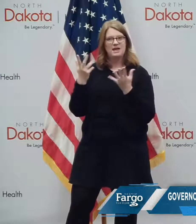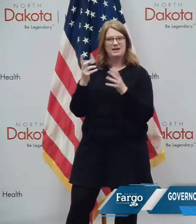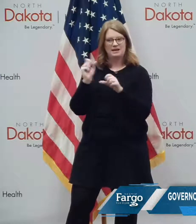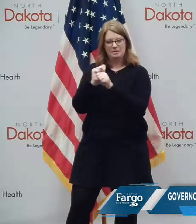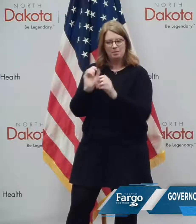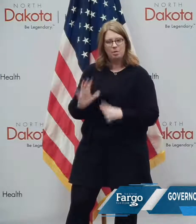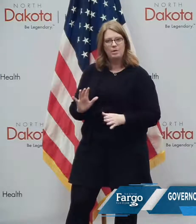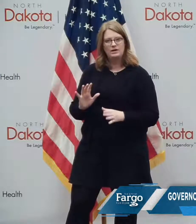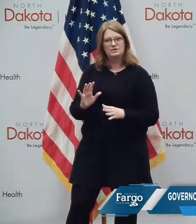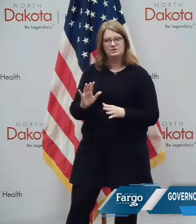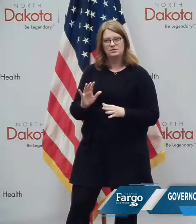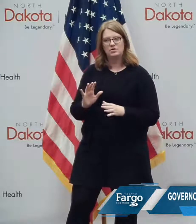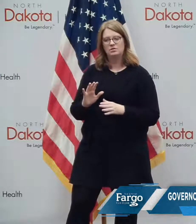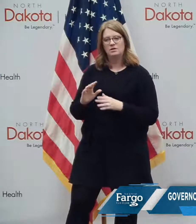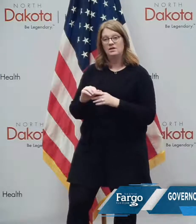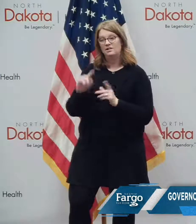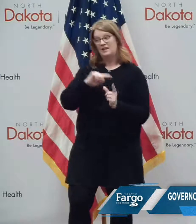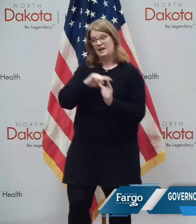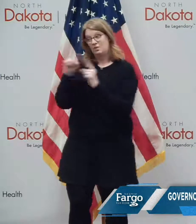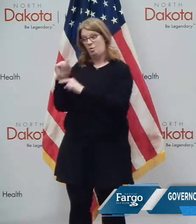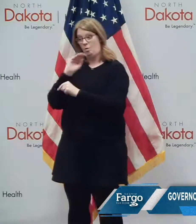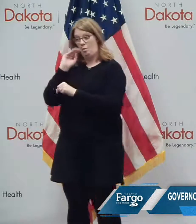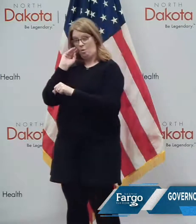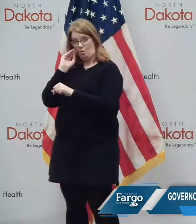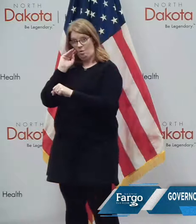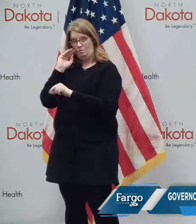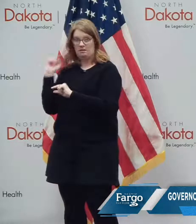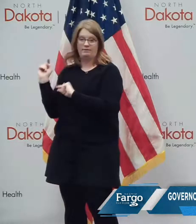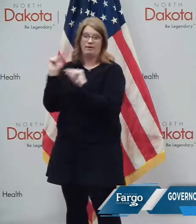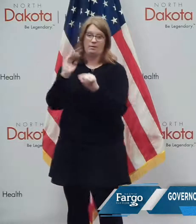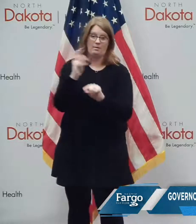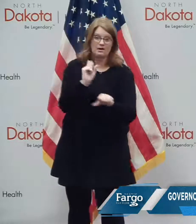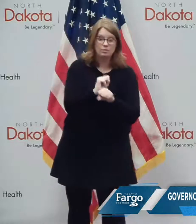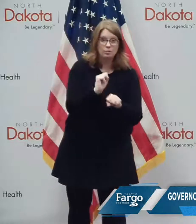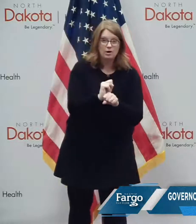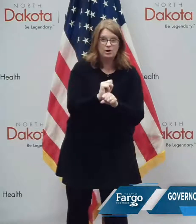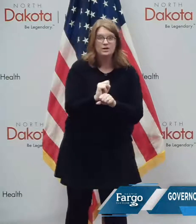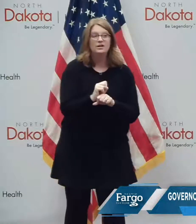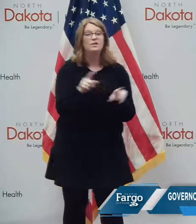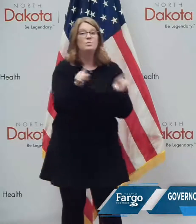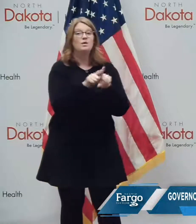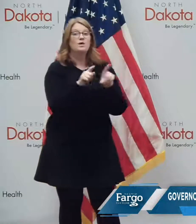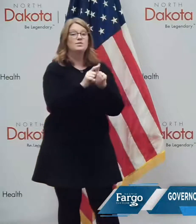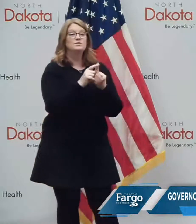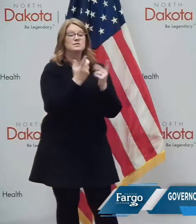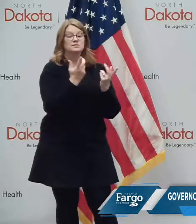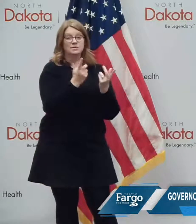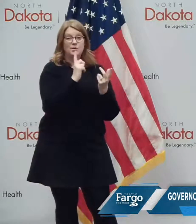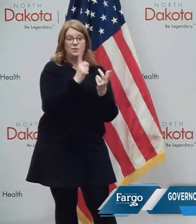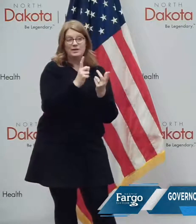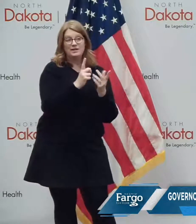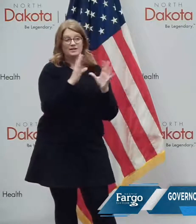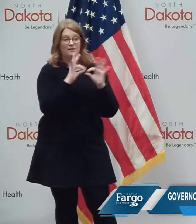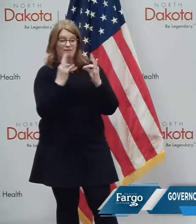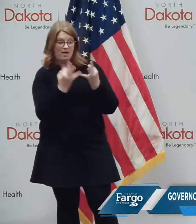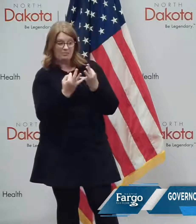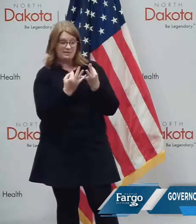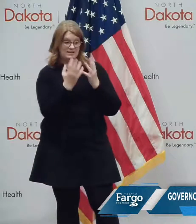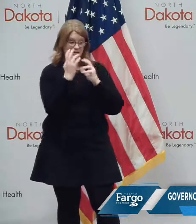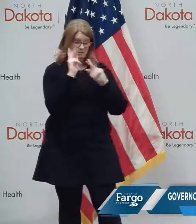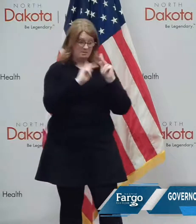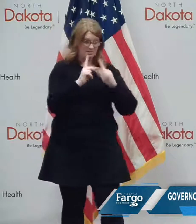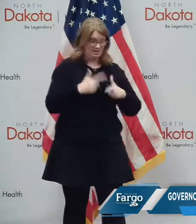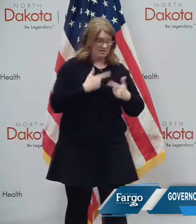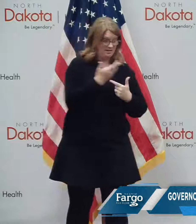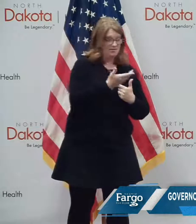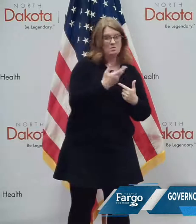out, and also because we want to continue to facilitate visitation between families and their loved ones, but we